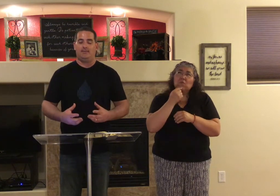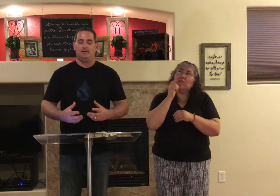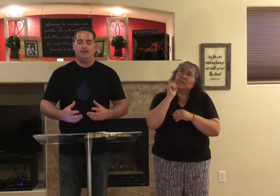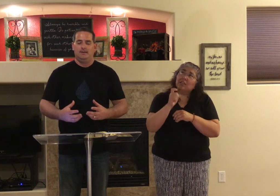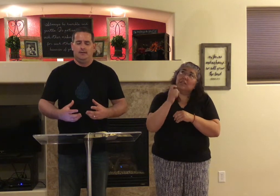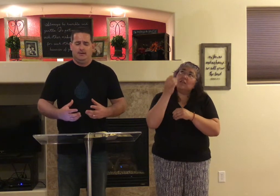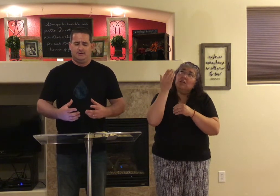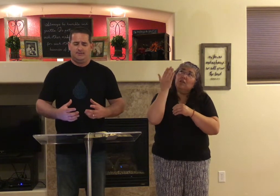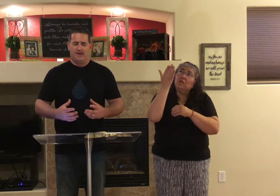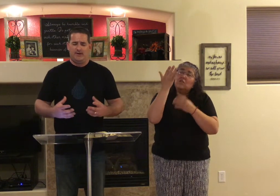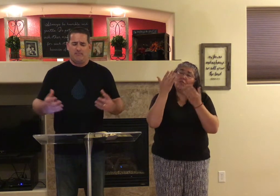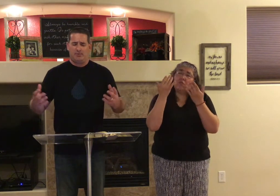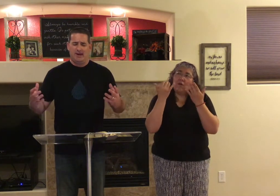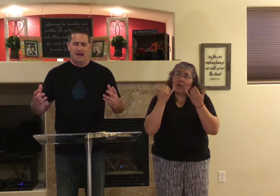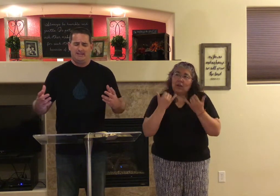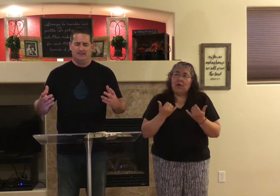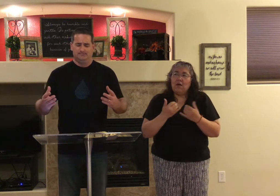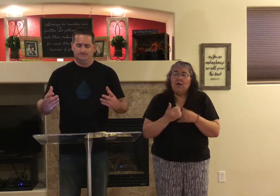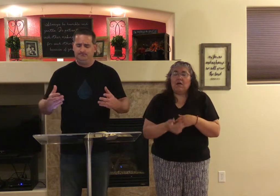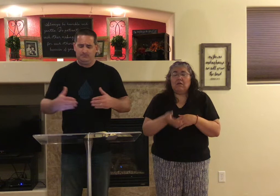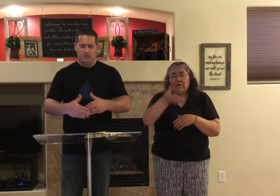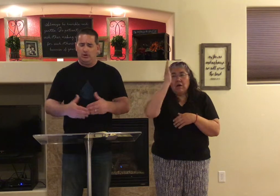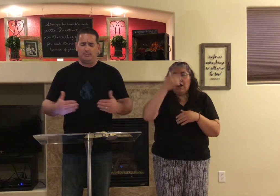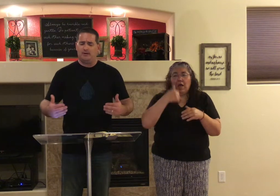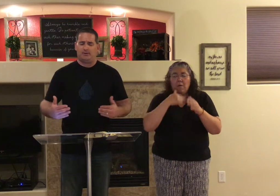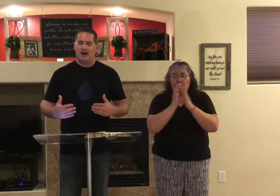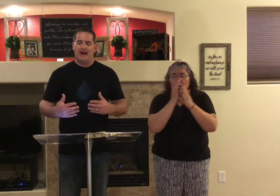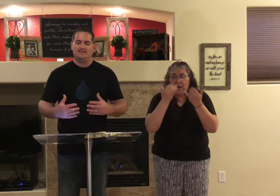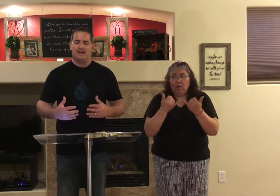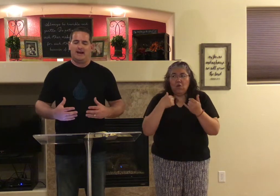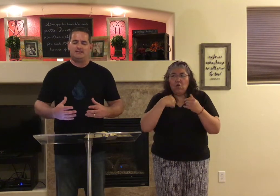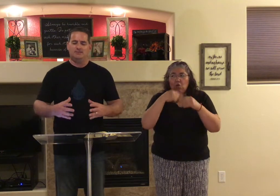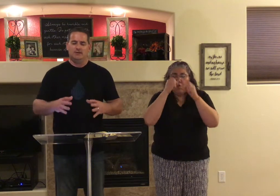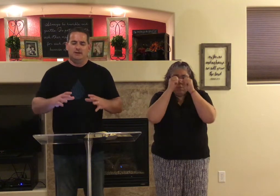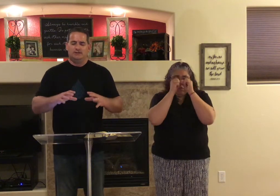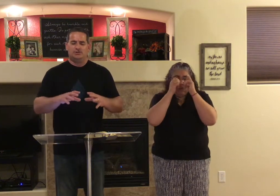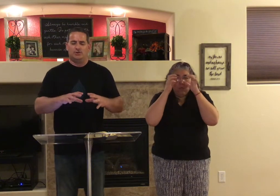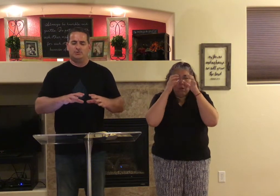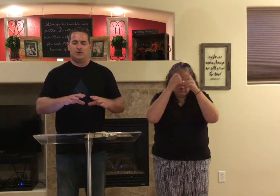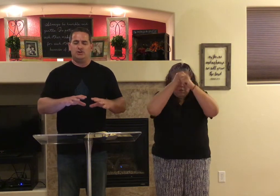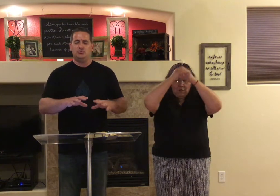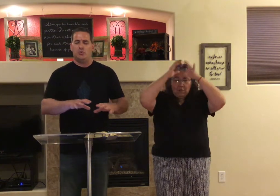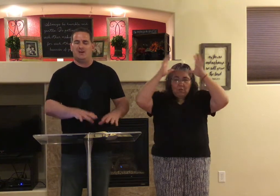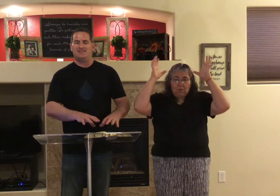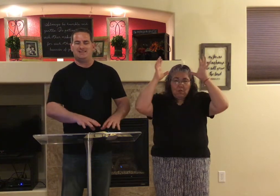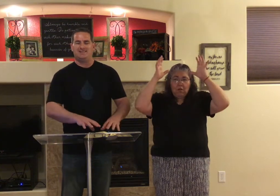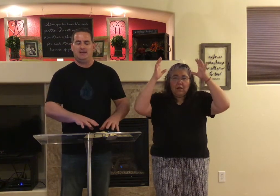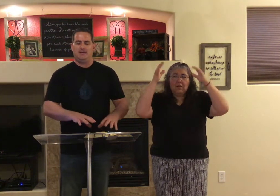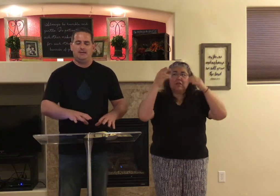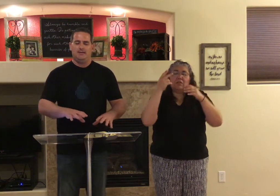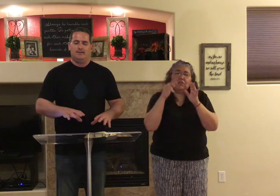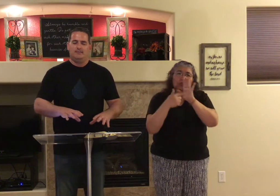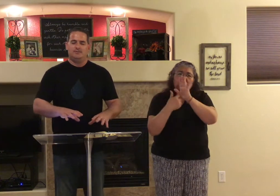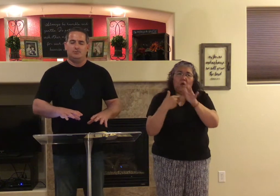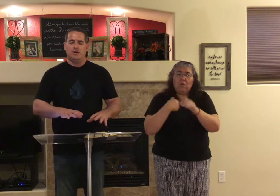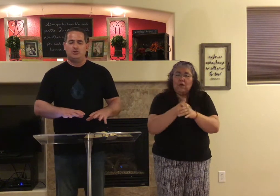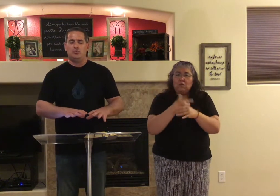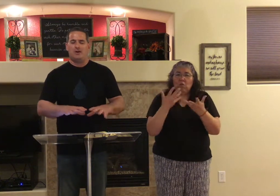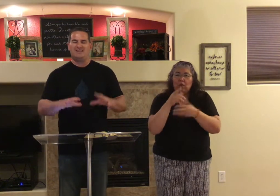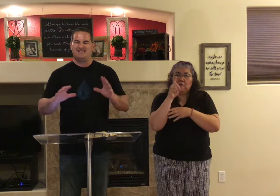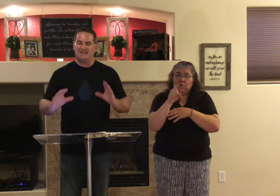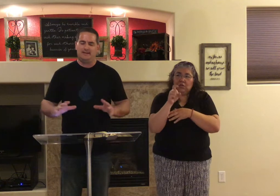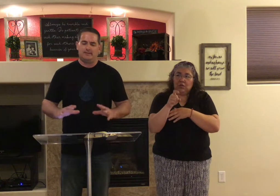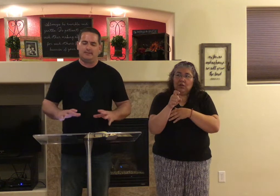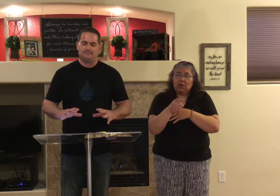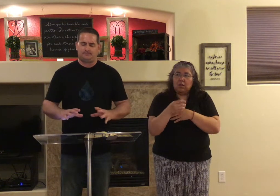right now. And so, Father, I pray, God, that you would open up our eyes, God, to show us what you want us to see, to what you